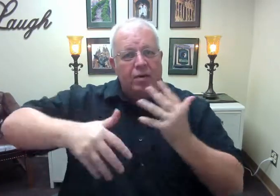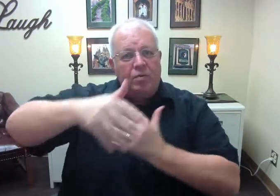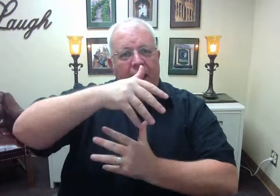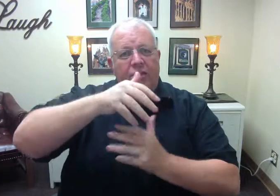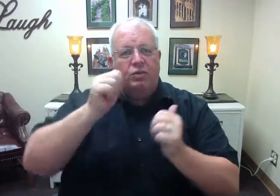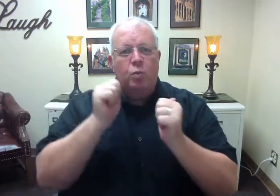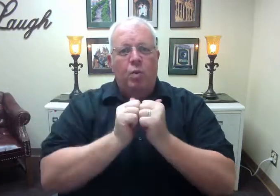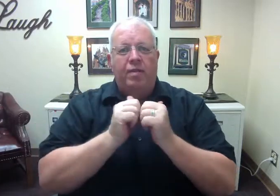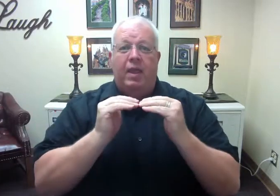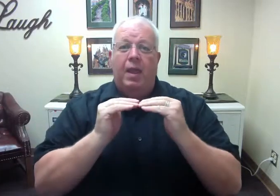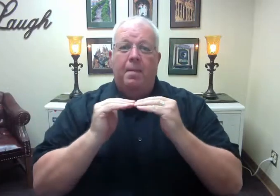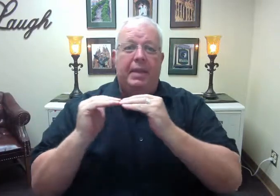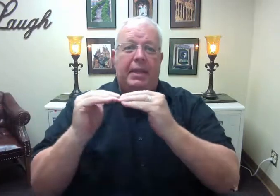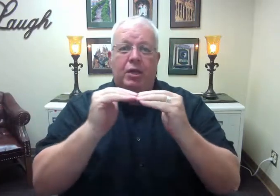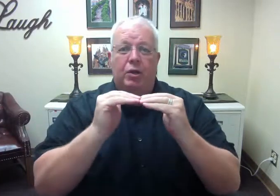childhood development.